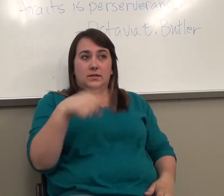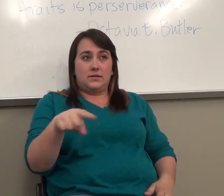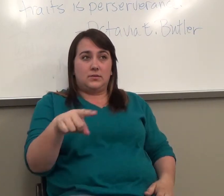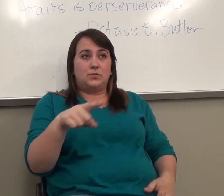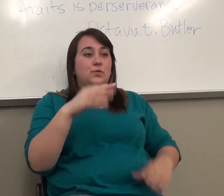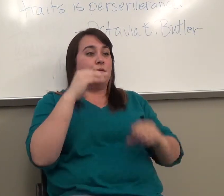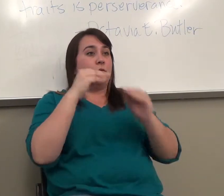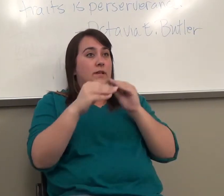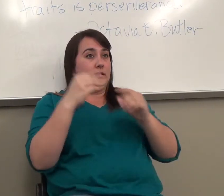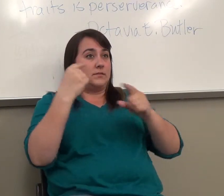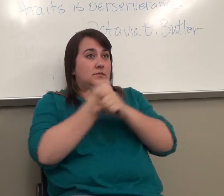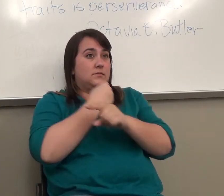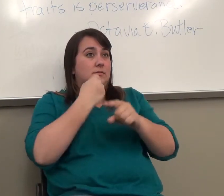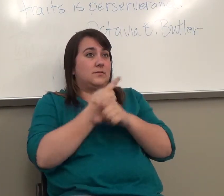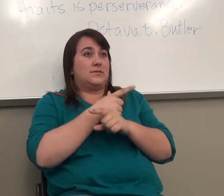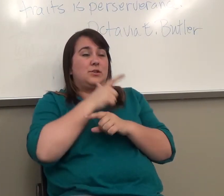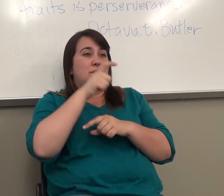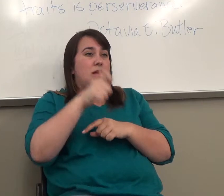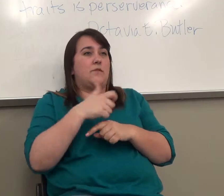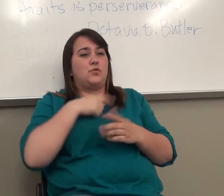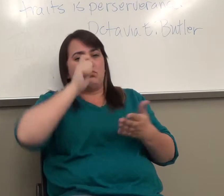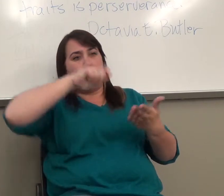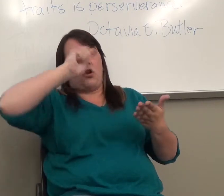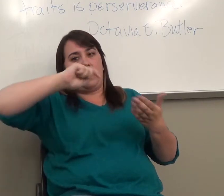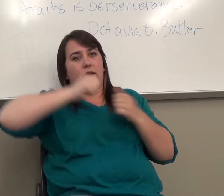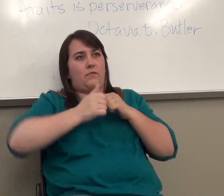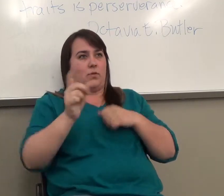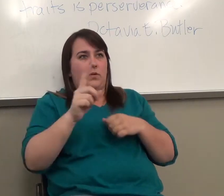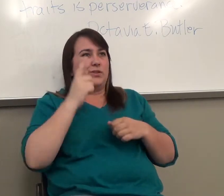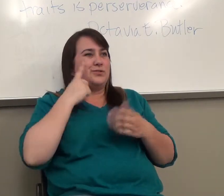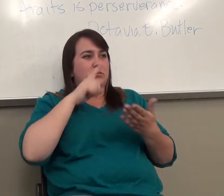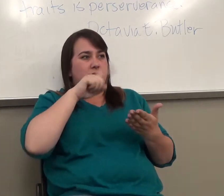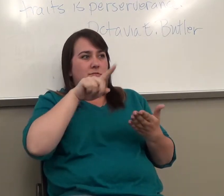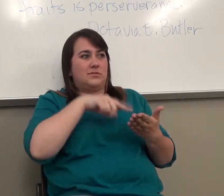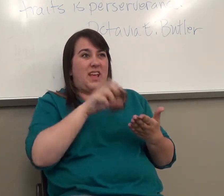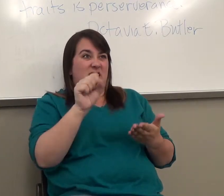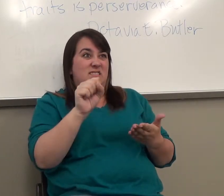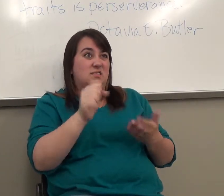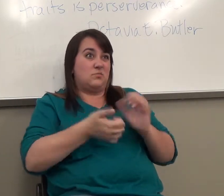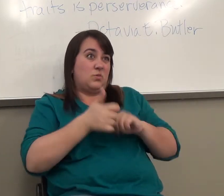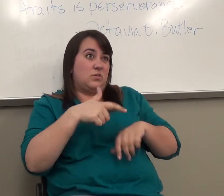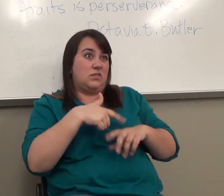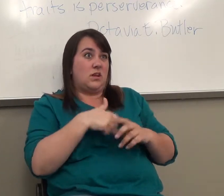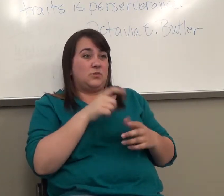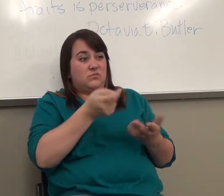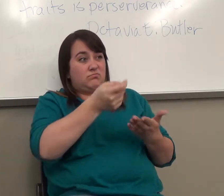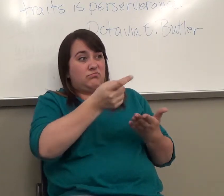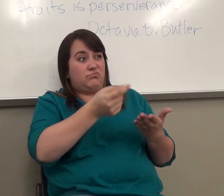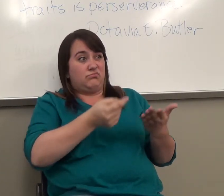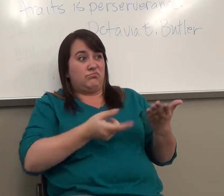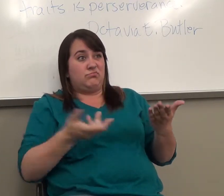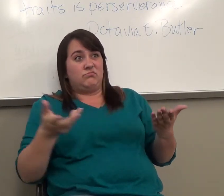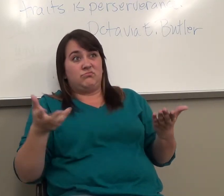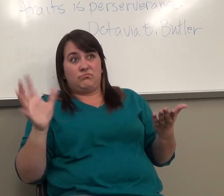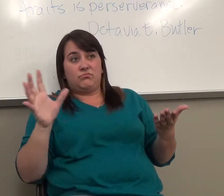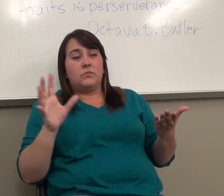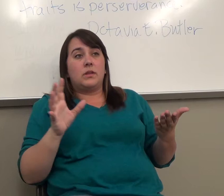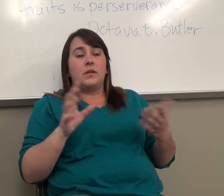you didn't need to do all these marking. You just needed to cross off some S's mostly, okay? But yeah,